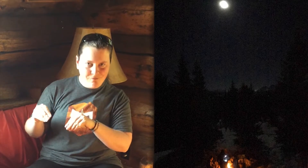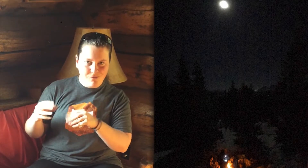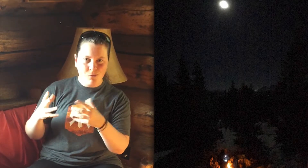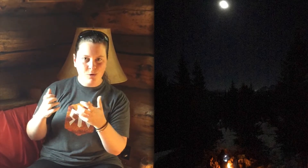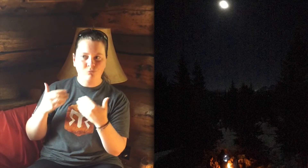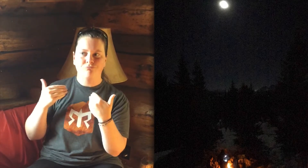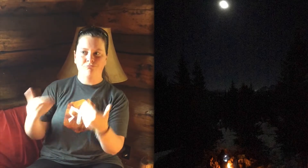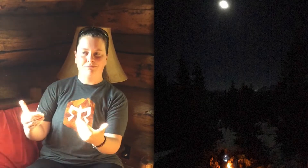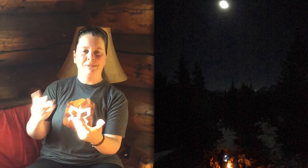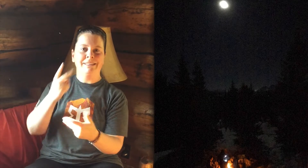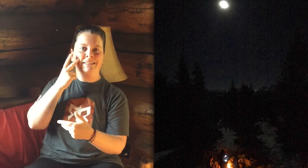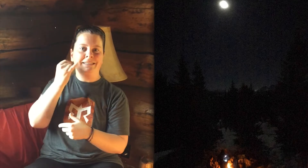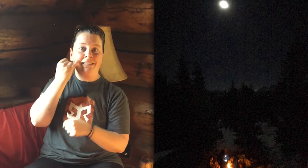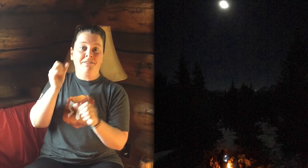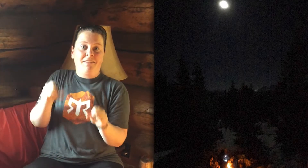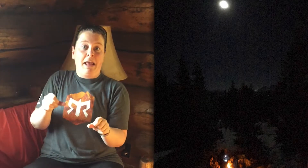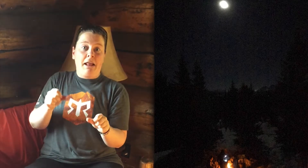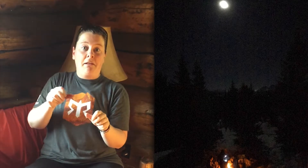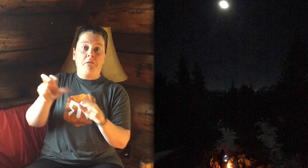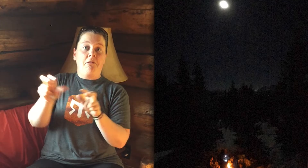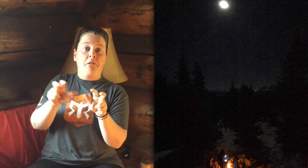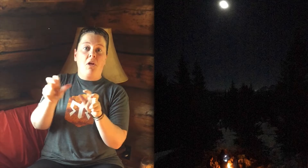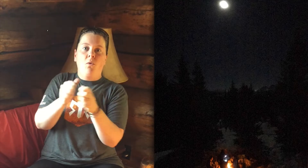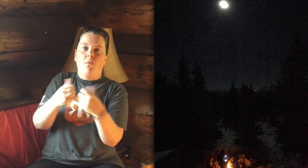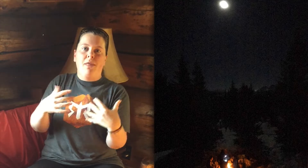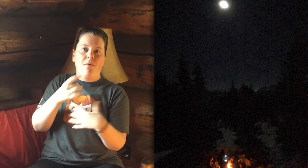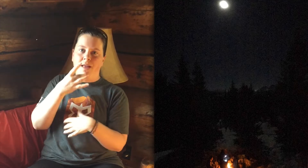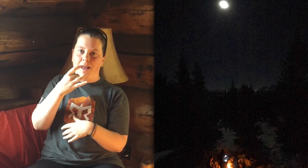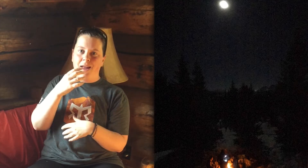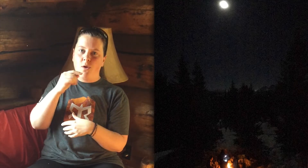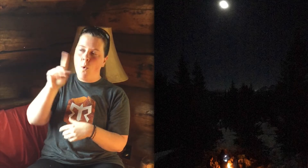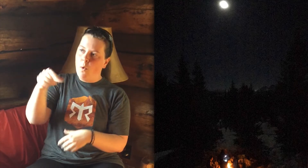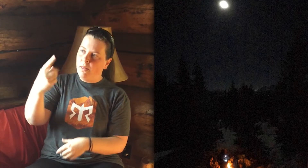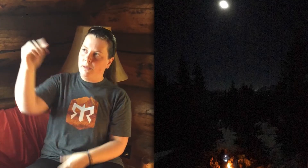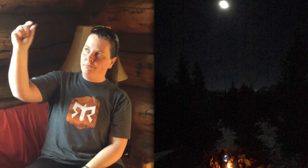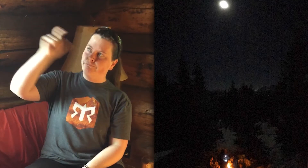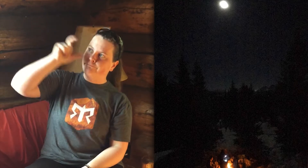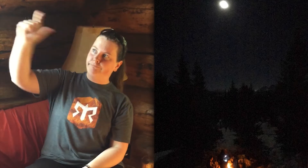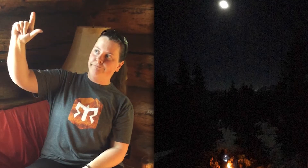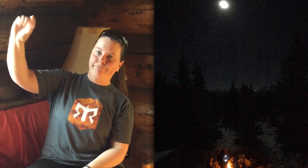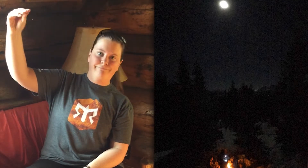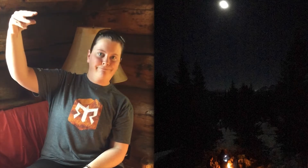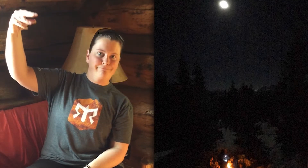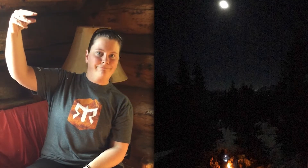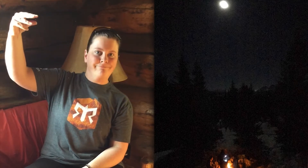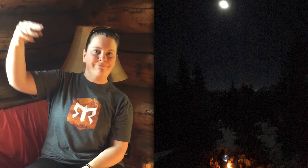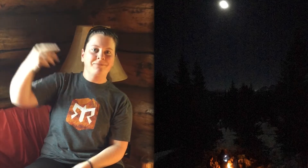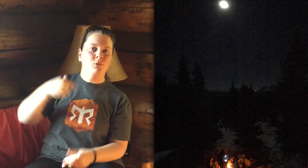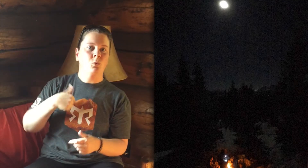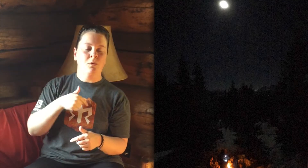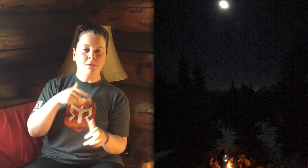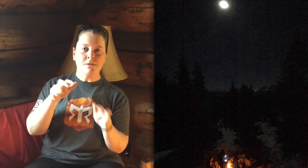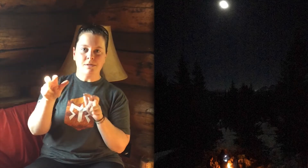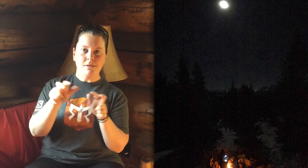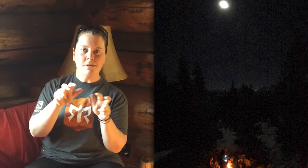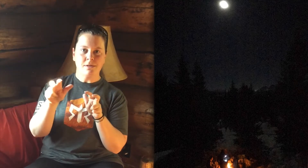the lights off and just go ahead and have the moon guide us. So we started doing that. I just started hiking with the light from the